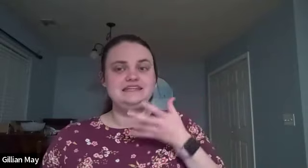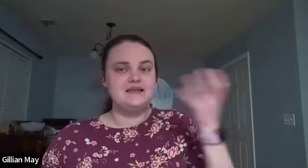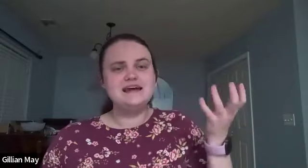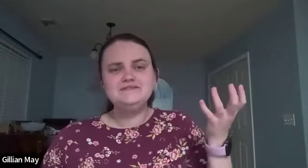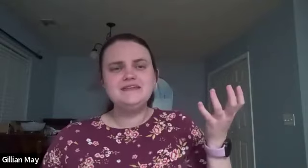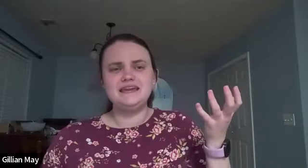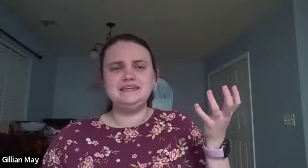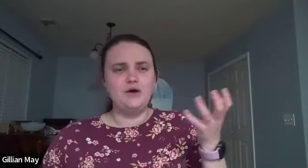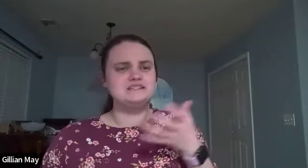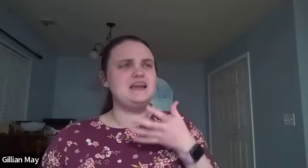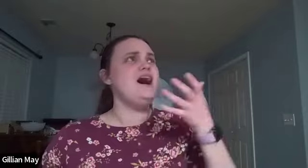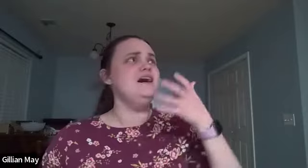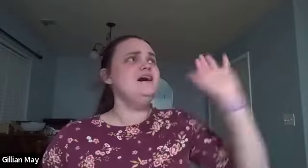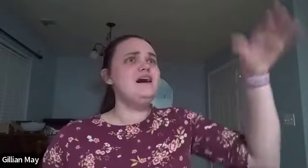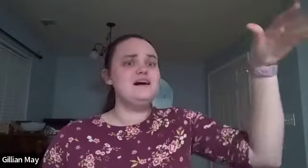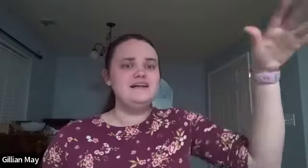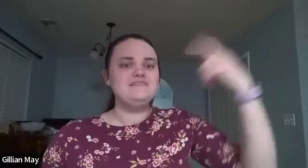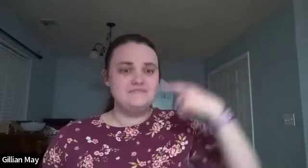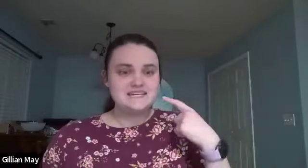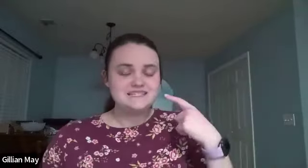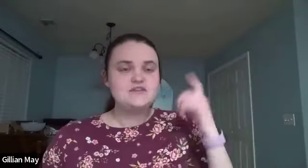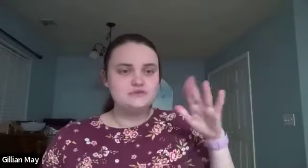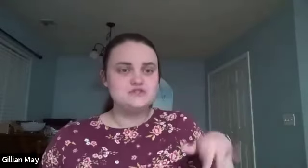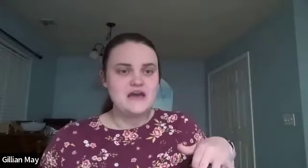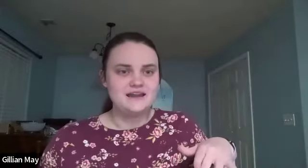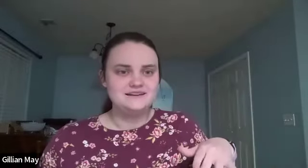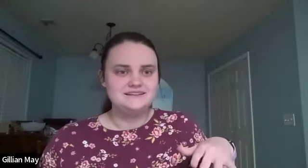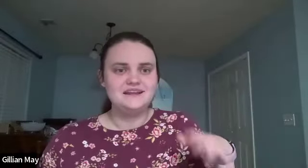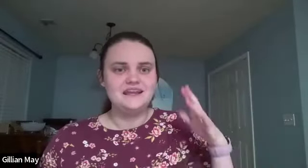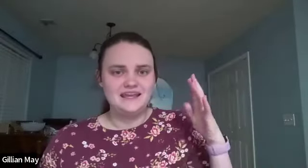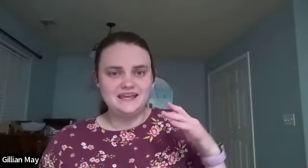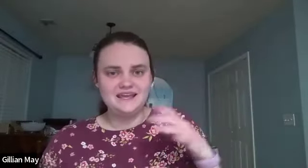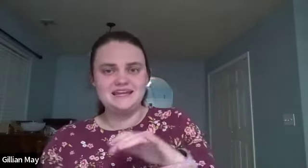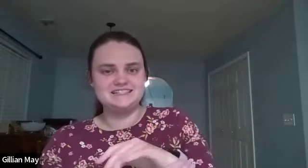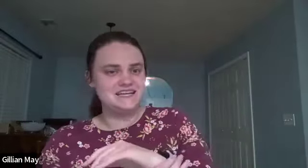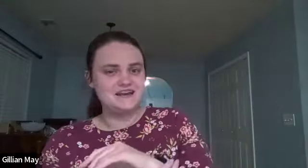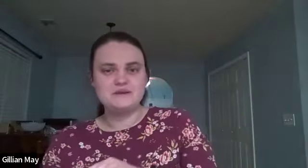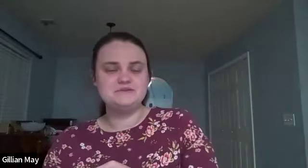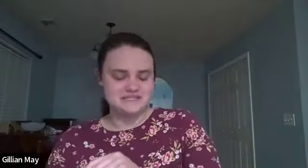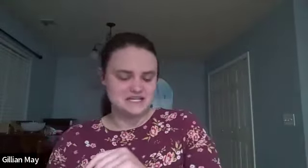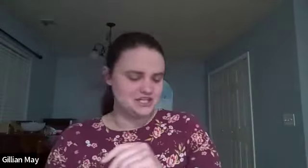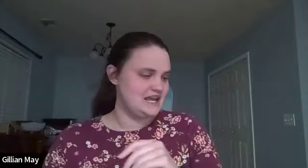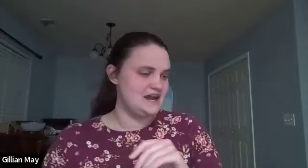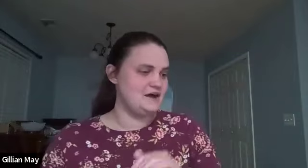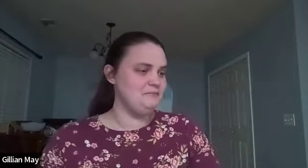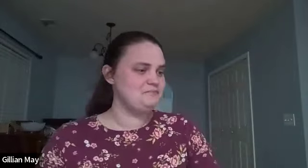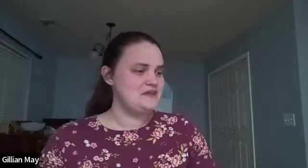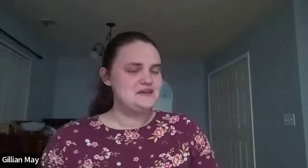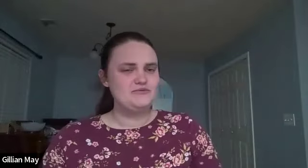yeah, not even like a yell, but it's like, this, they'll do that. And it's to get other people's attention. And which